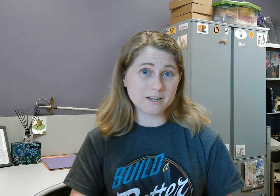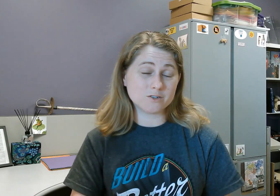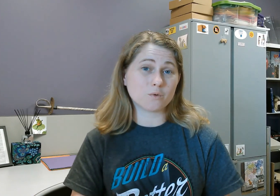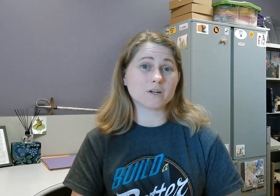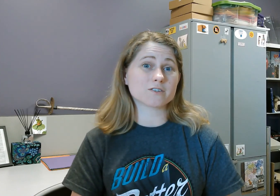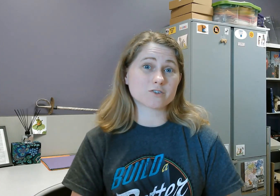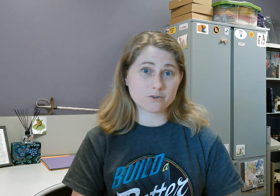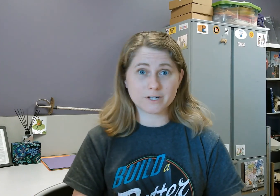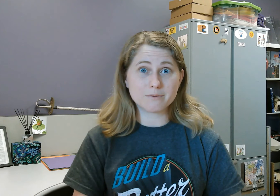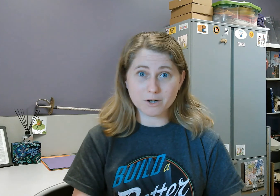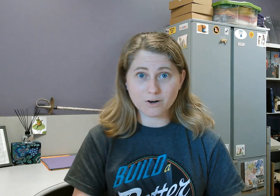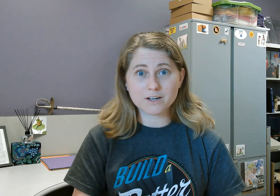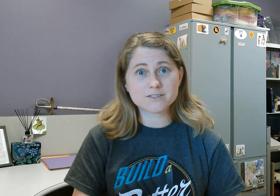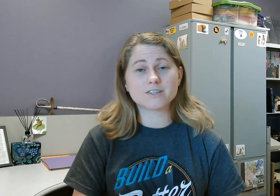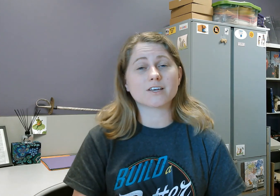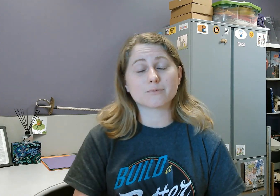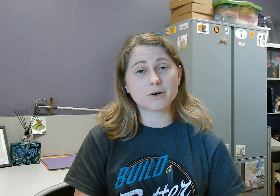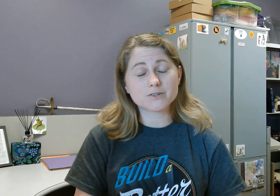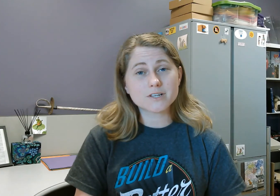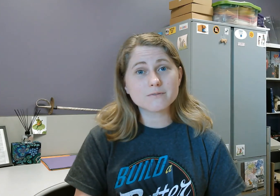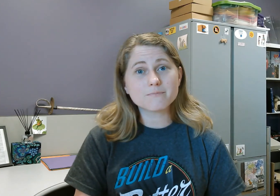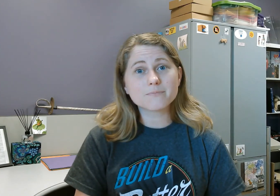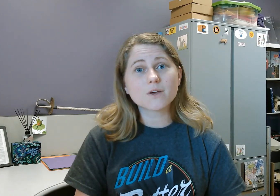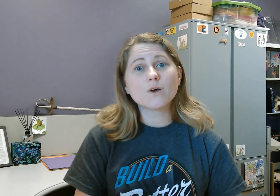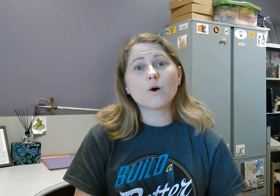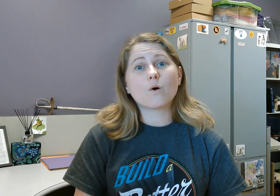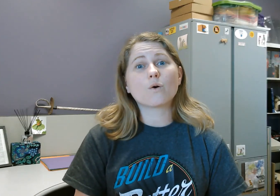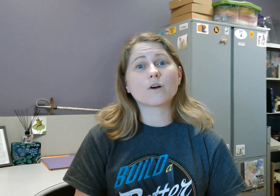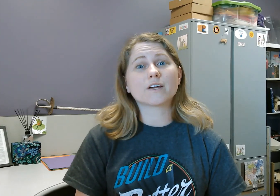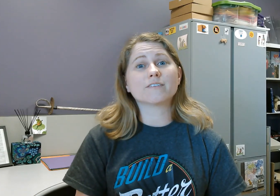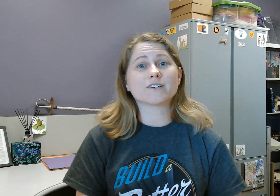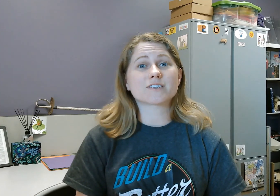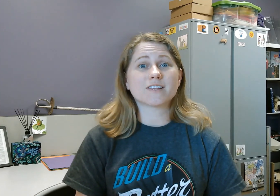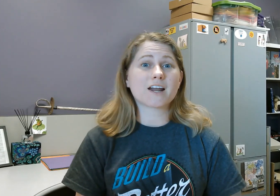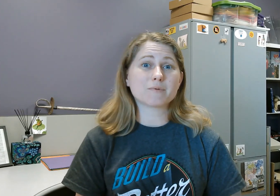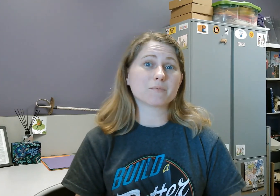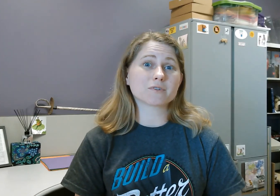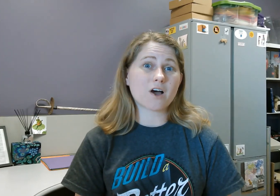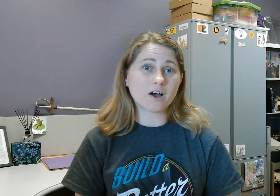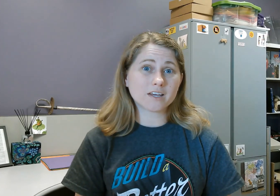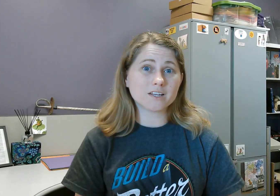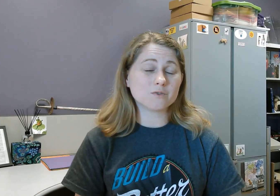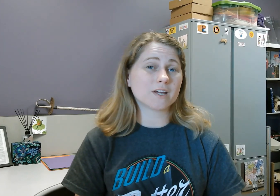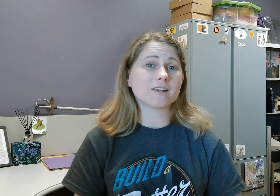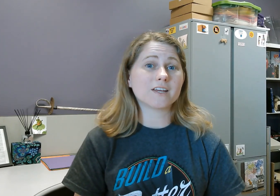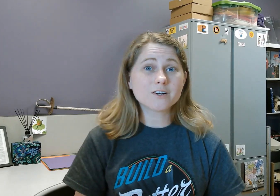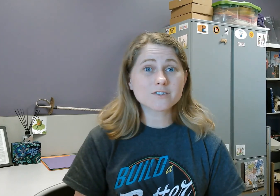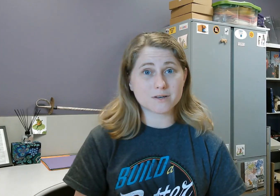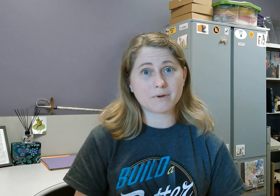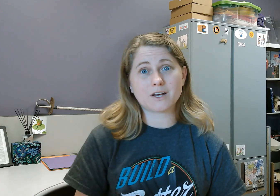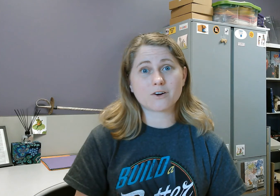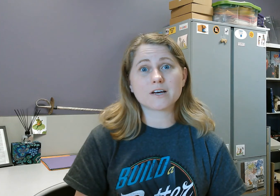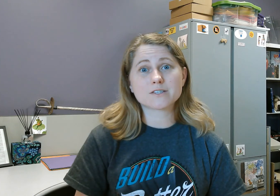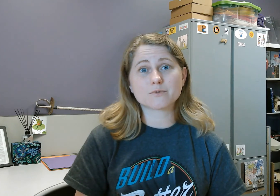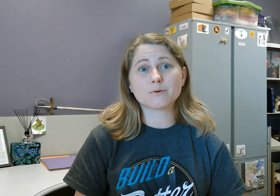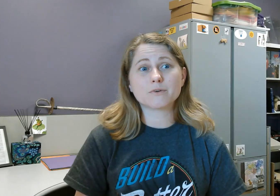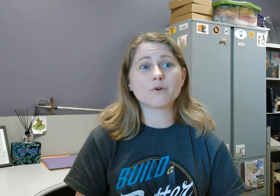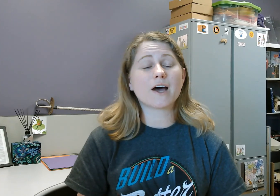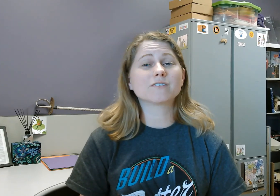you don't want to scream across to the other person, or if there's a lot of people talking and you can't hear somebody across the room. If you have just